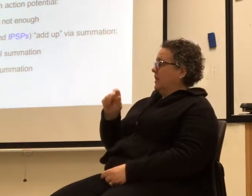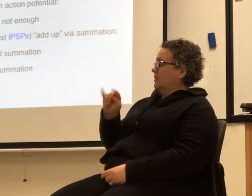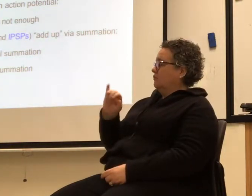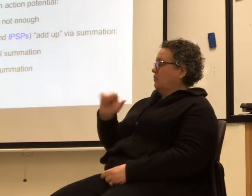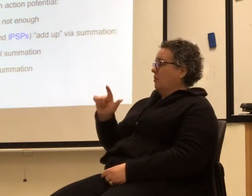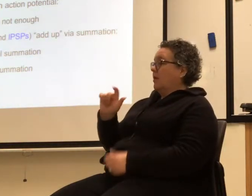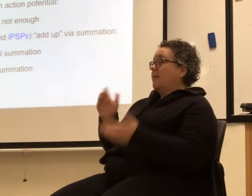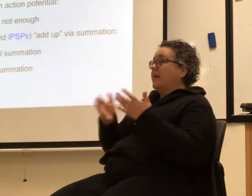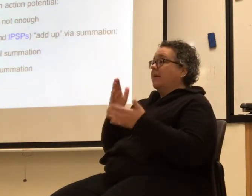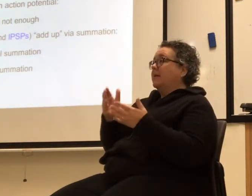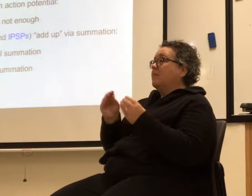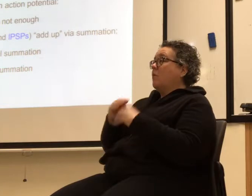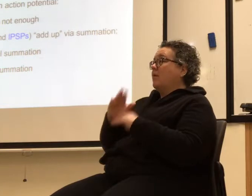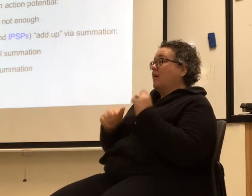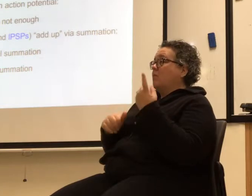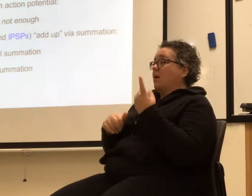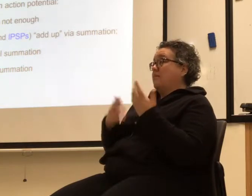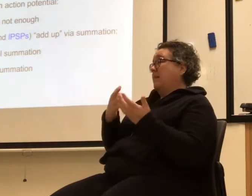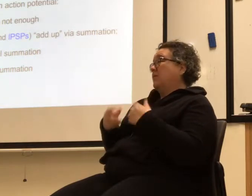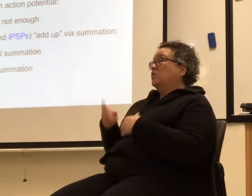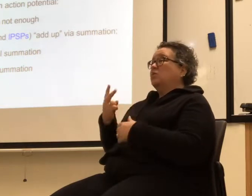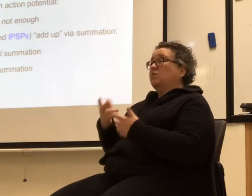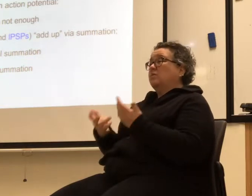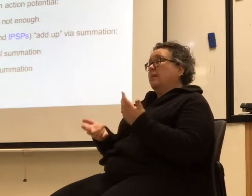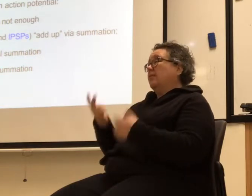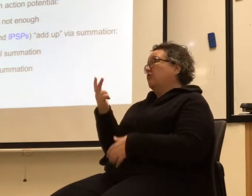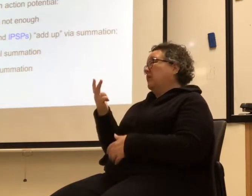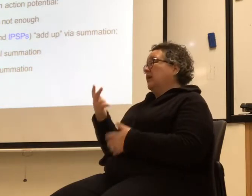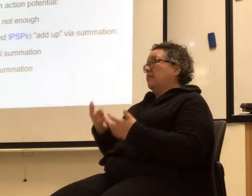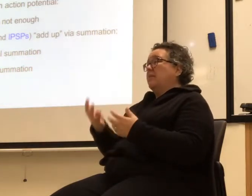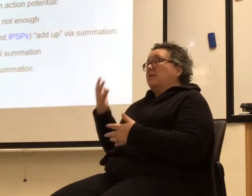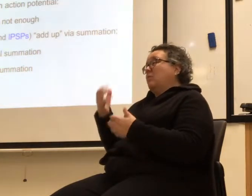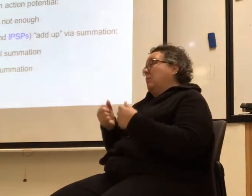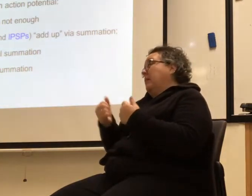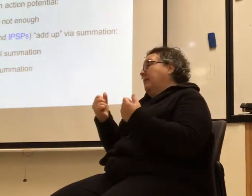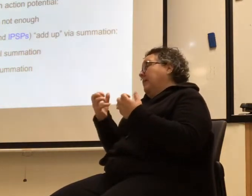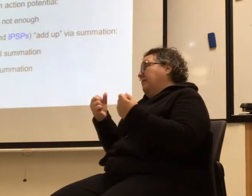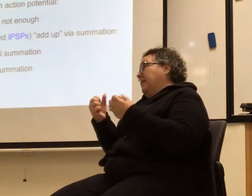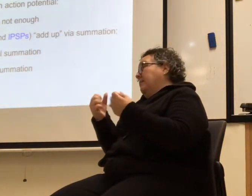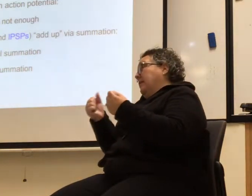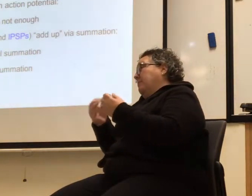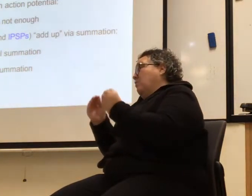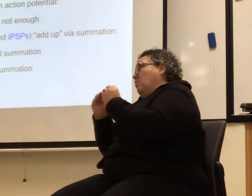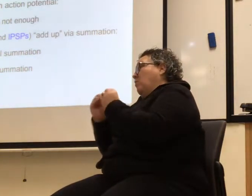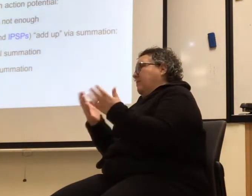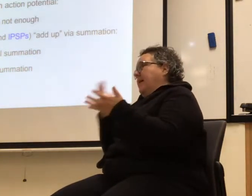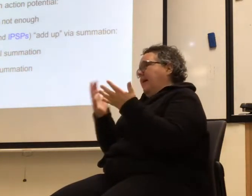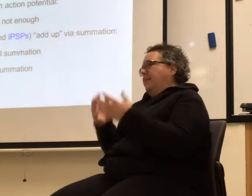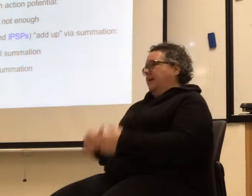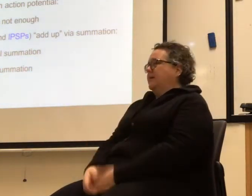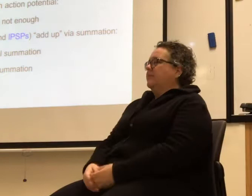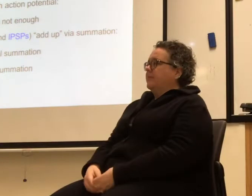It could be 2 or 3 inputs, maybe many more. Spatial summation.